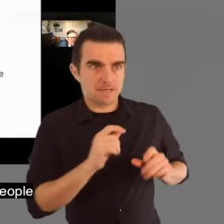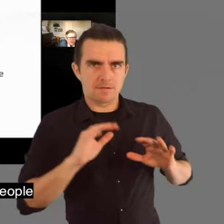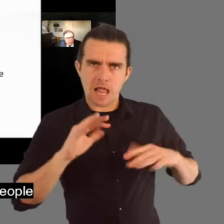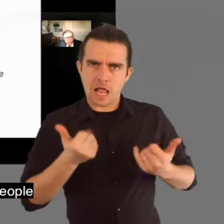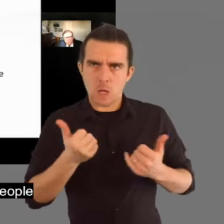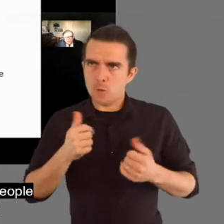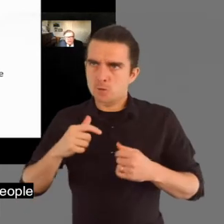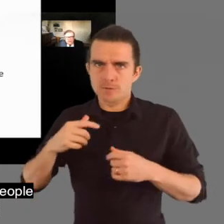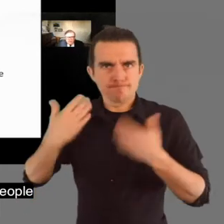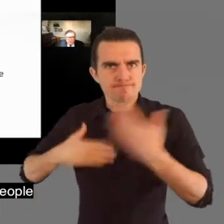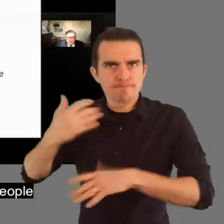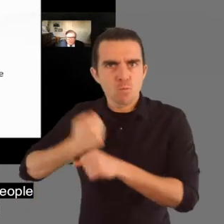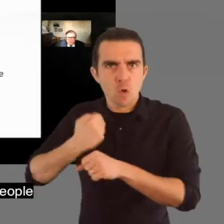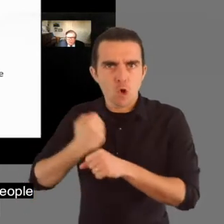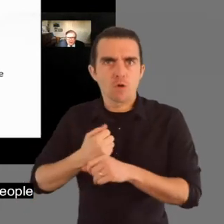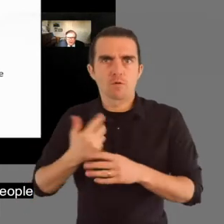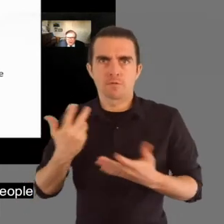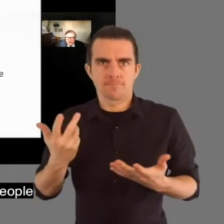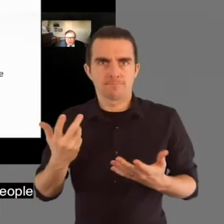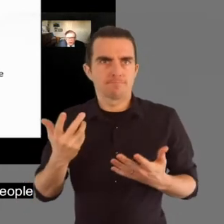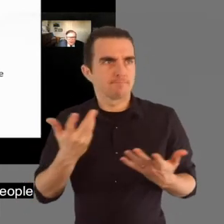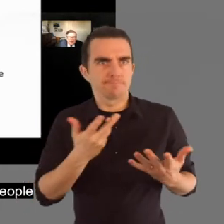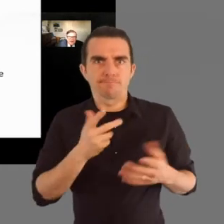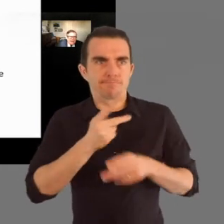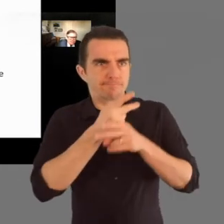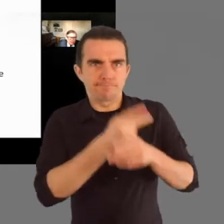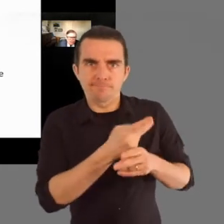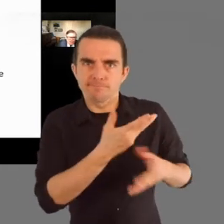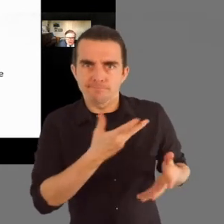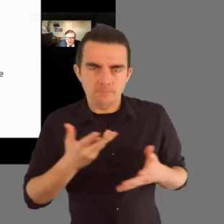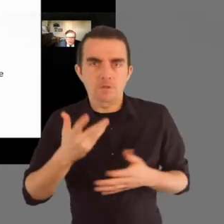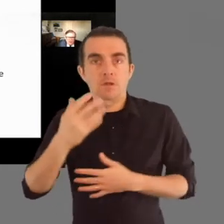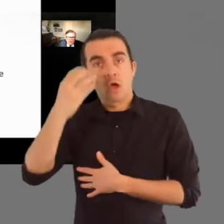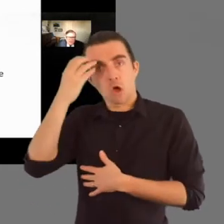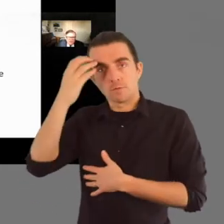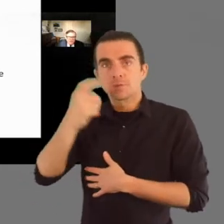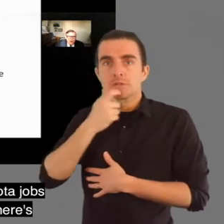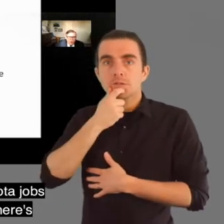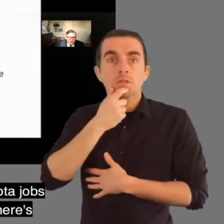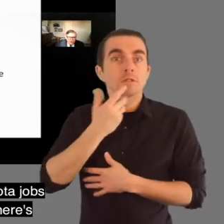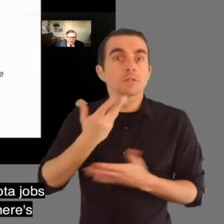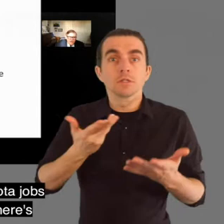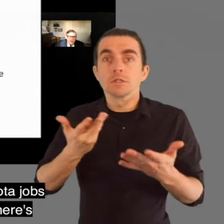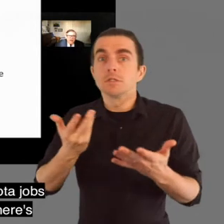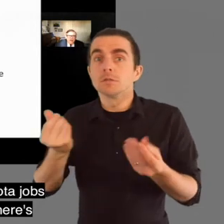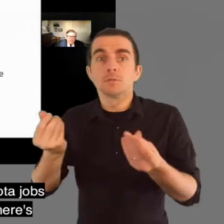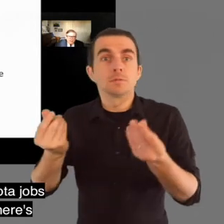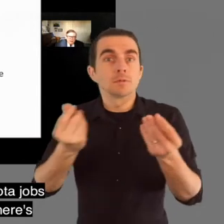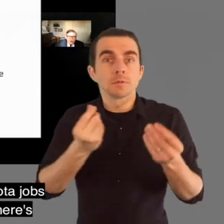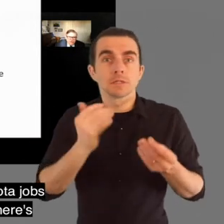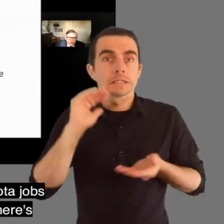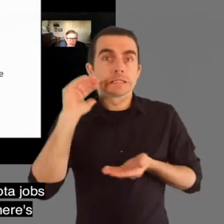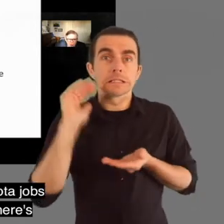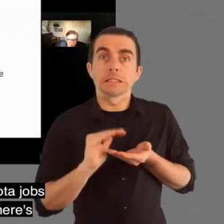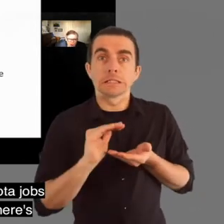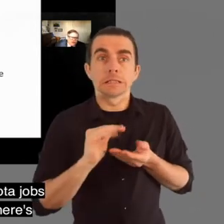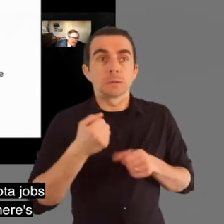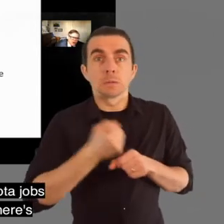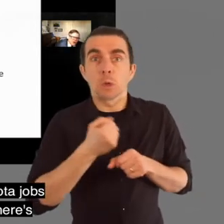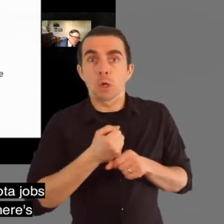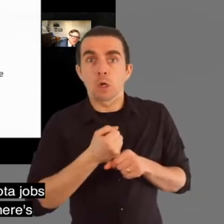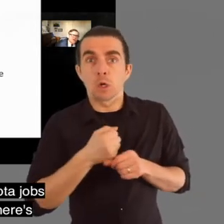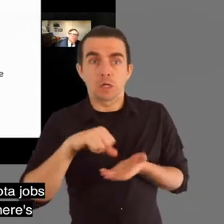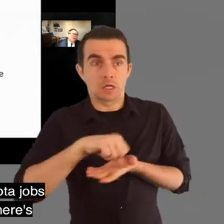lack of support for disabled people to maintain employment and explore career development. So often, governments offer